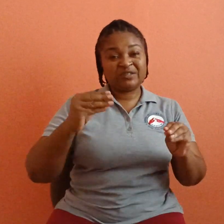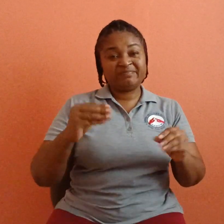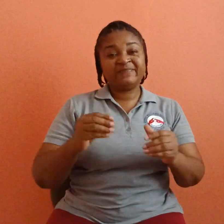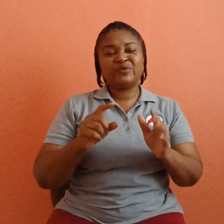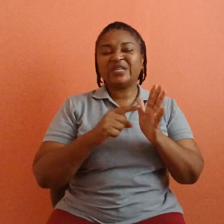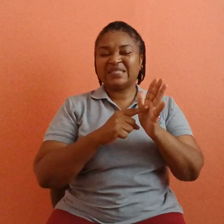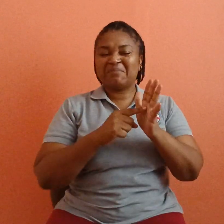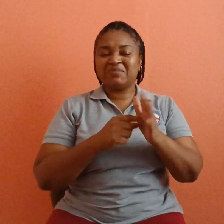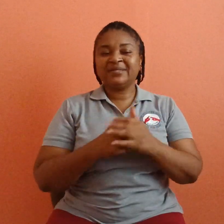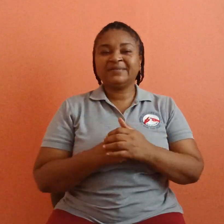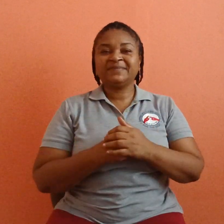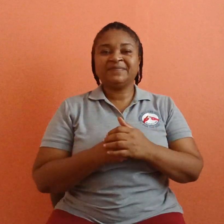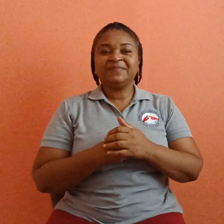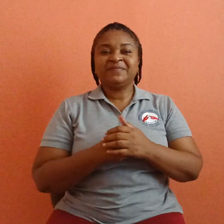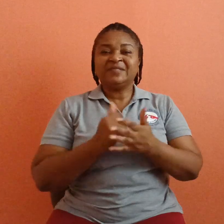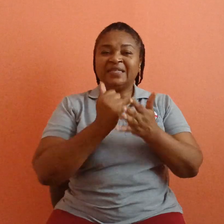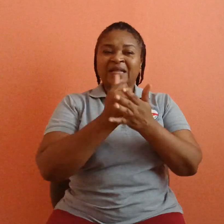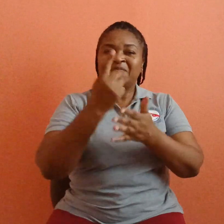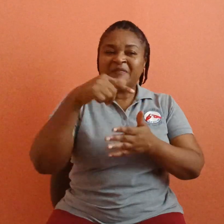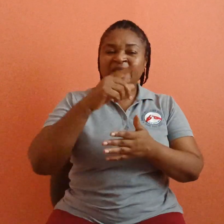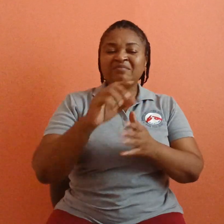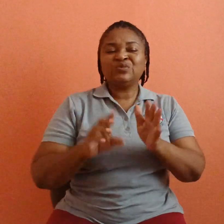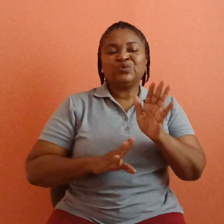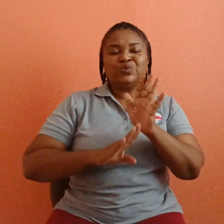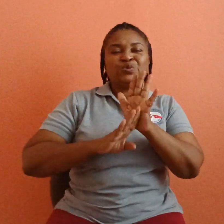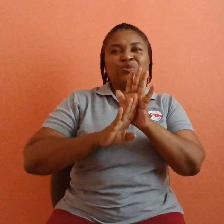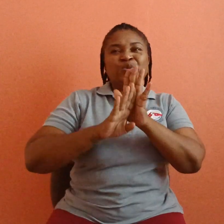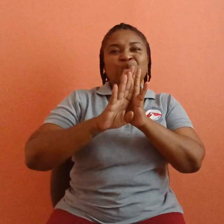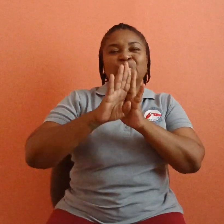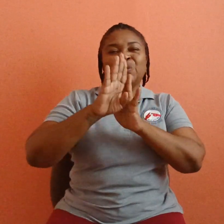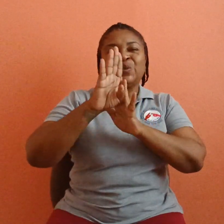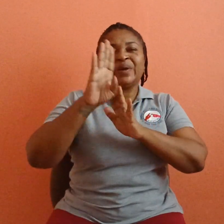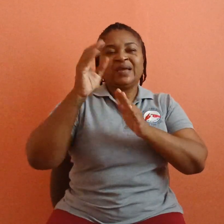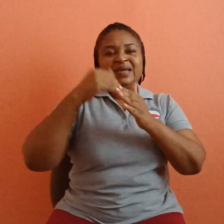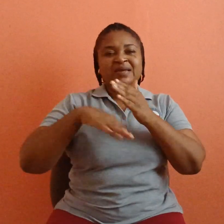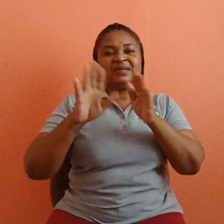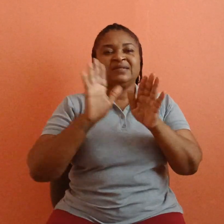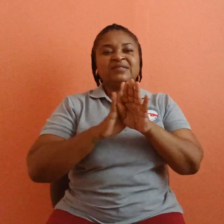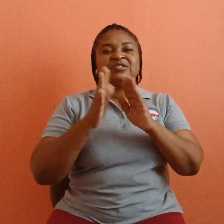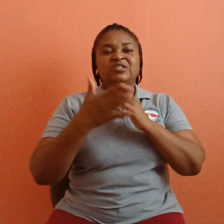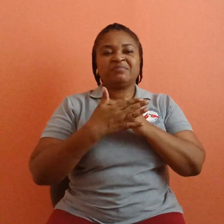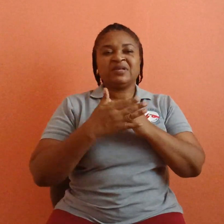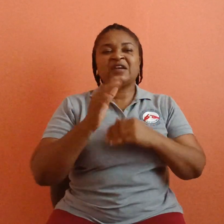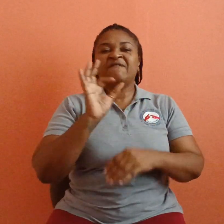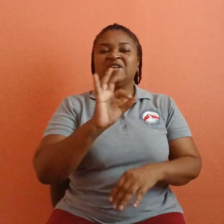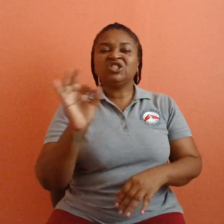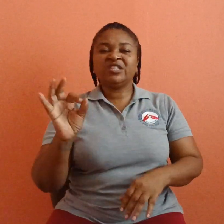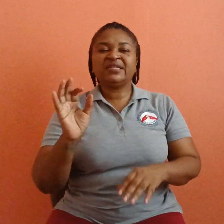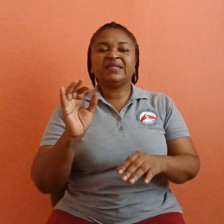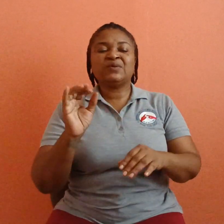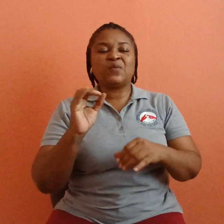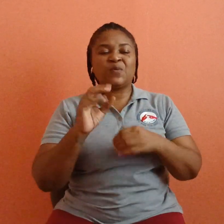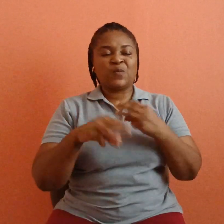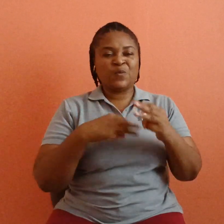and help them to grow within the Jamaican fashion industry.